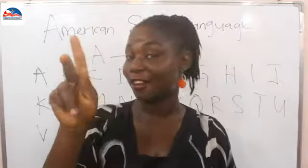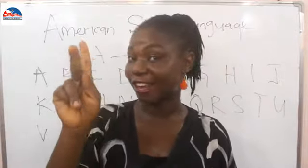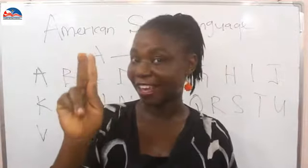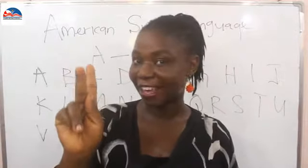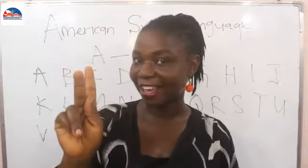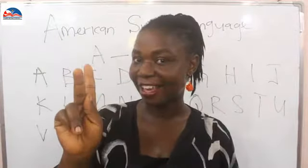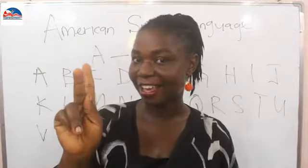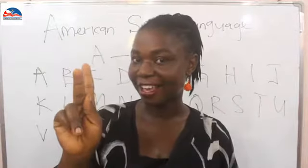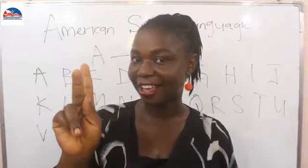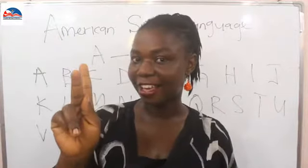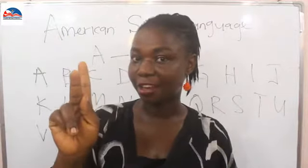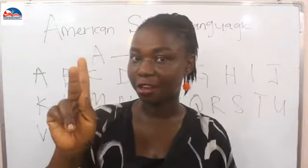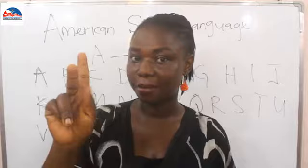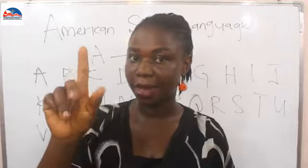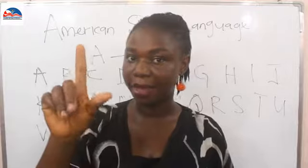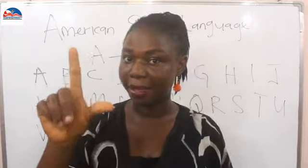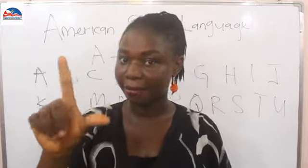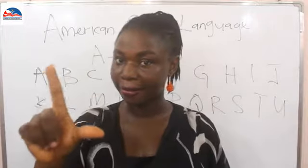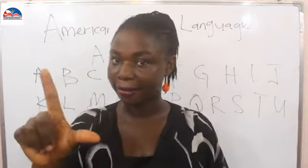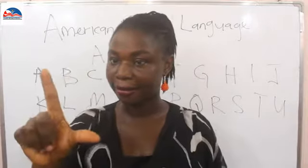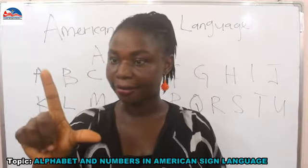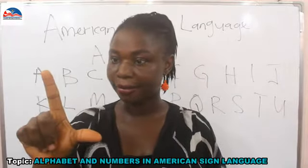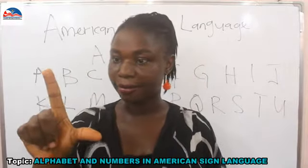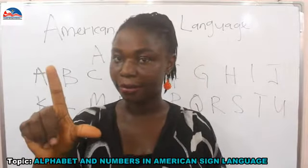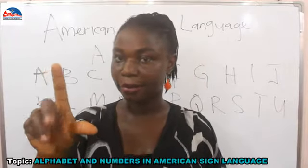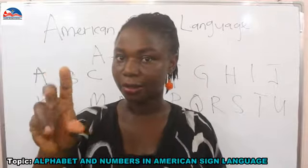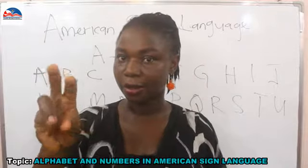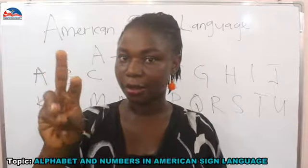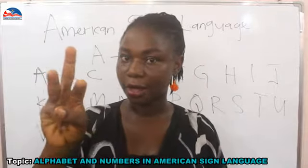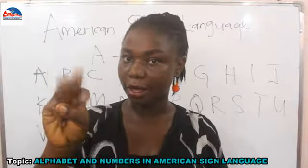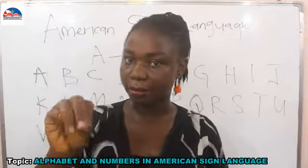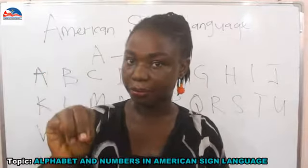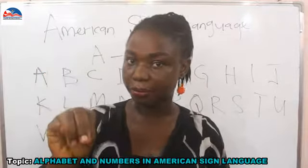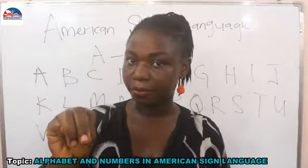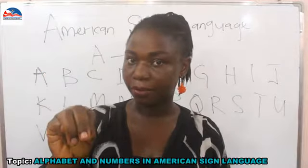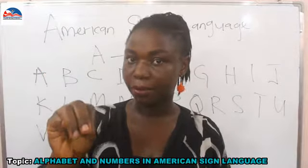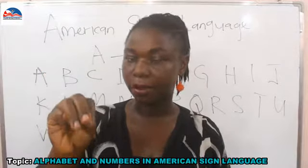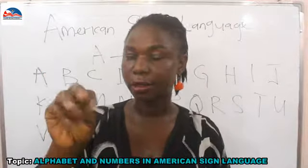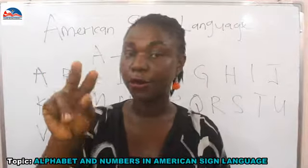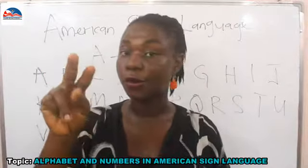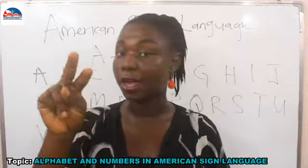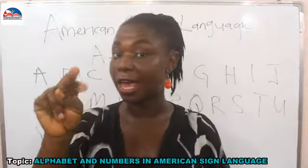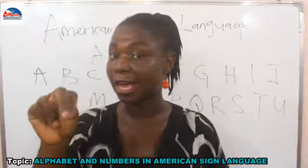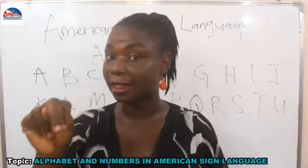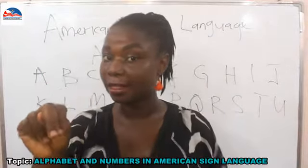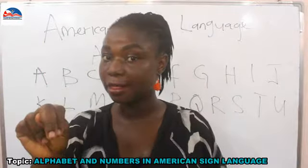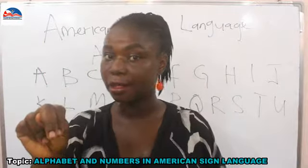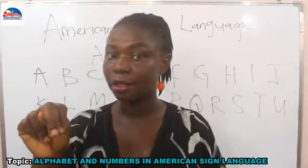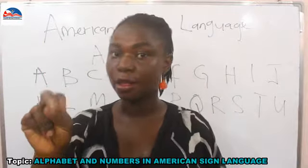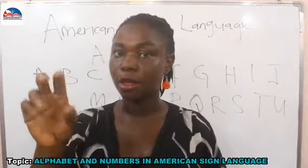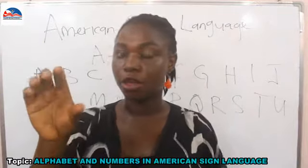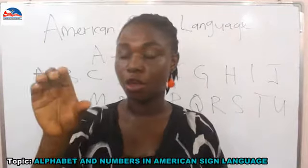Your K, your normal L, your M, your N, your